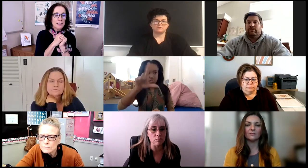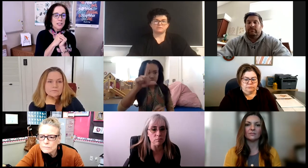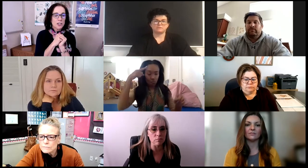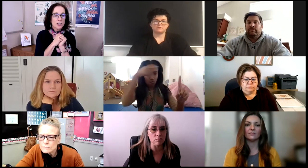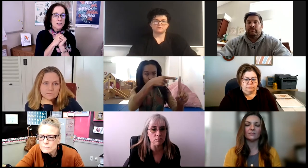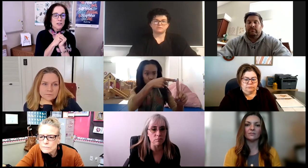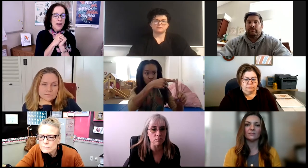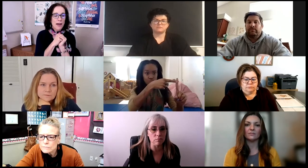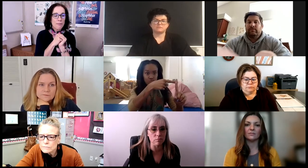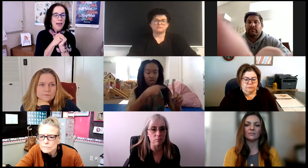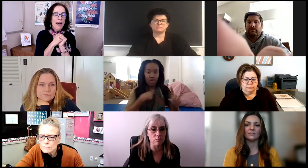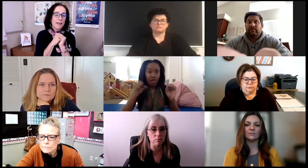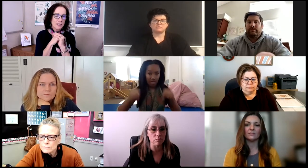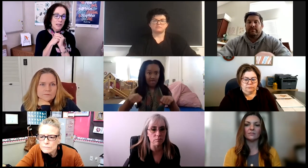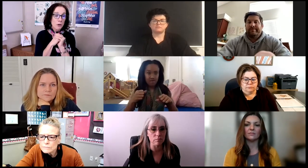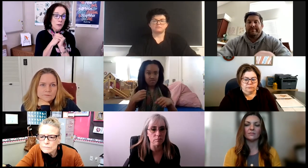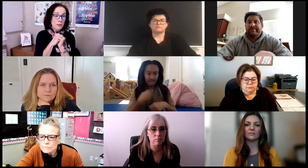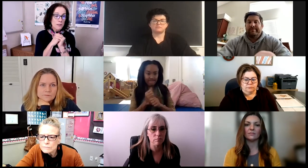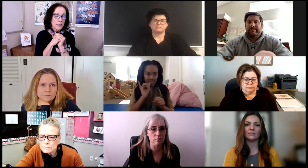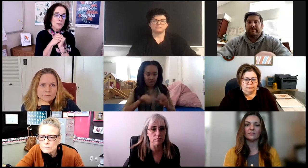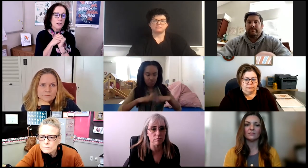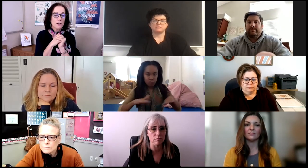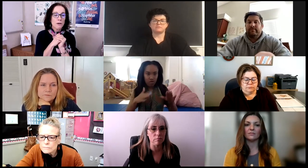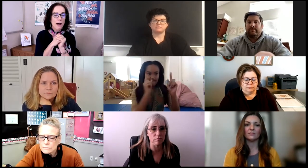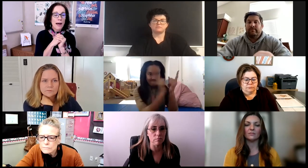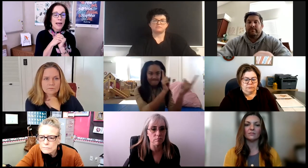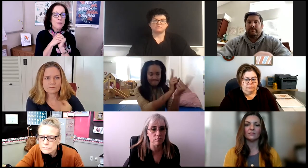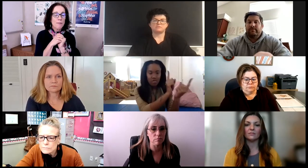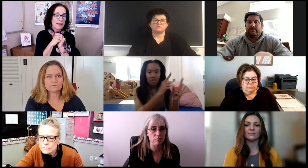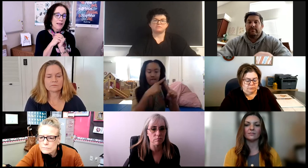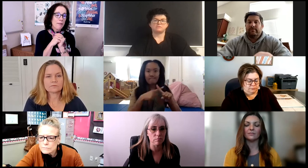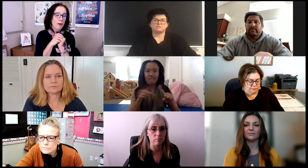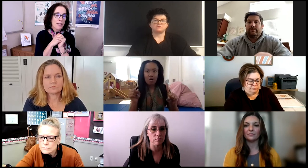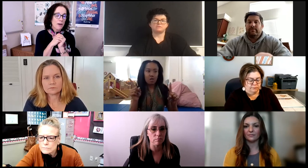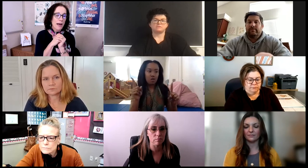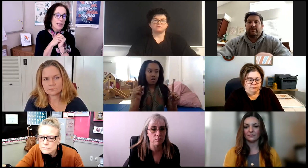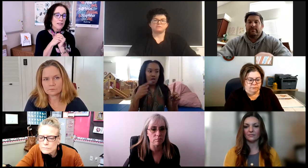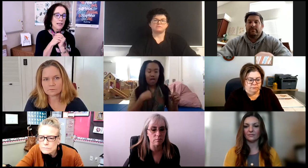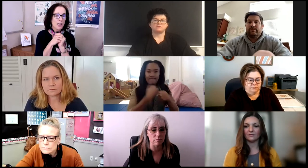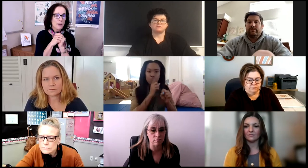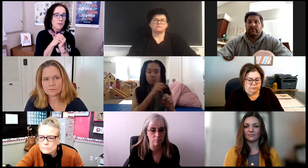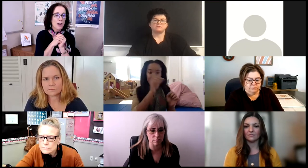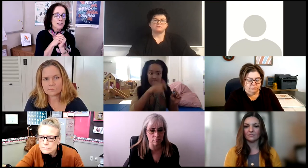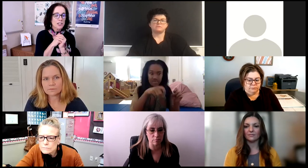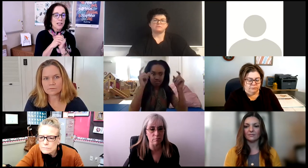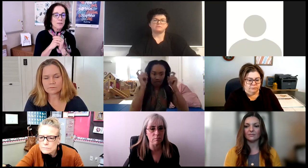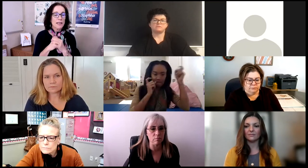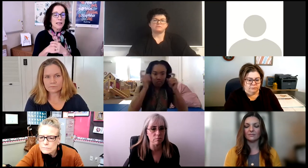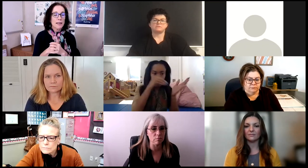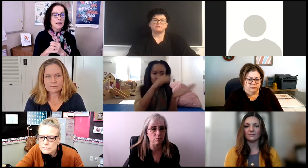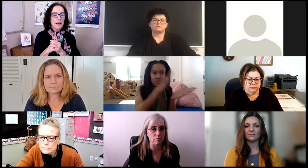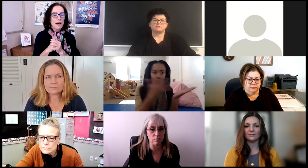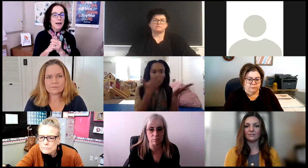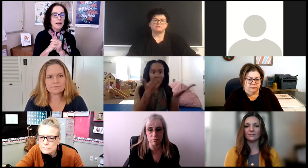The teachers have ASL goals. And so I make that part, you know, I talk about the progress the child's